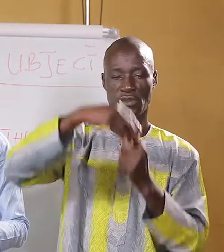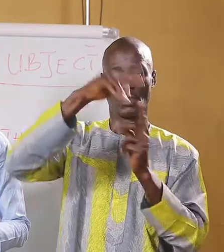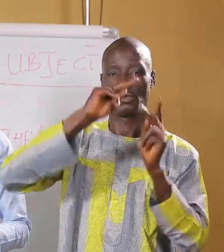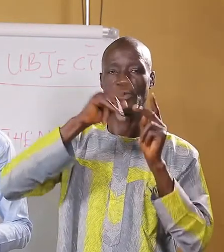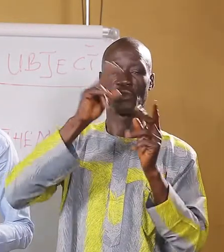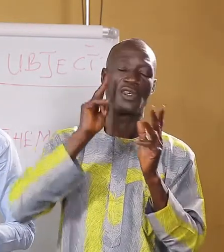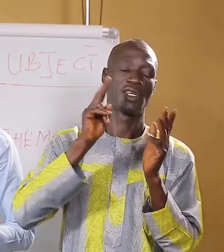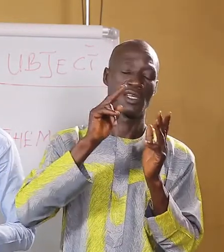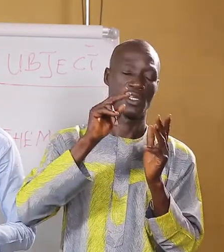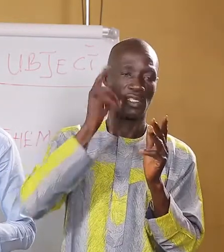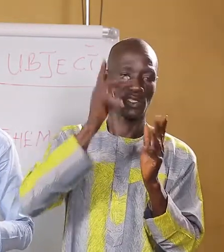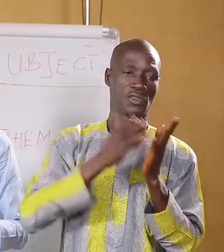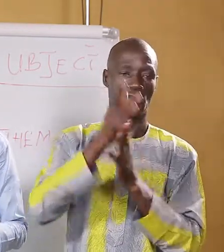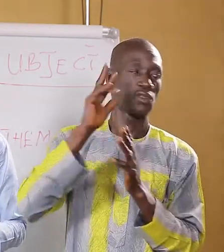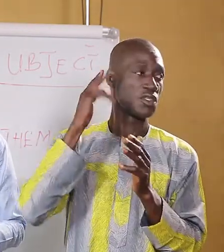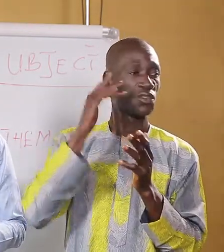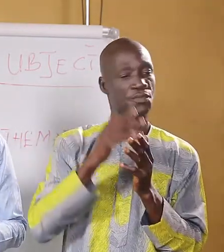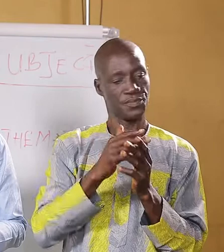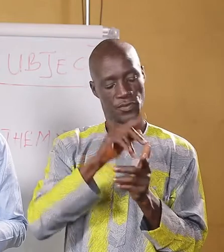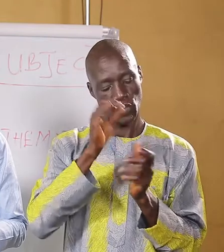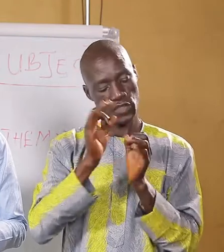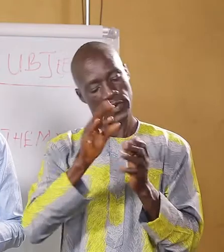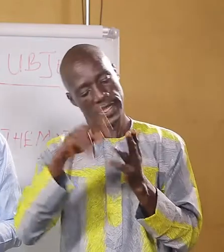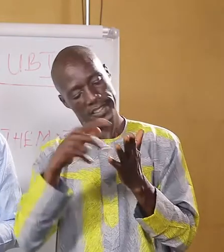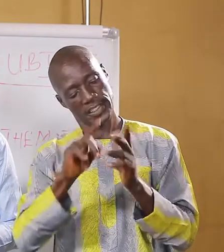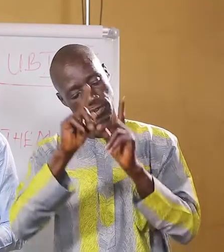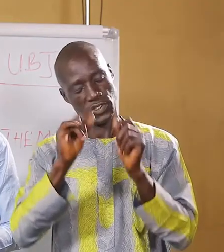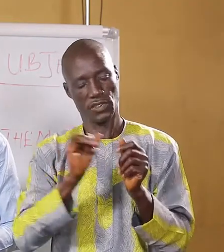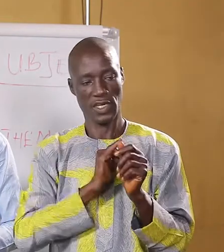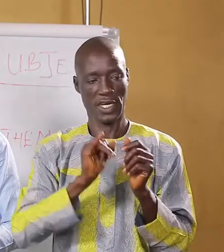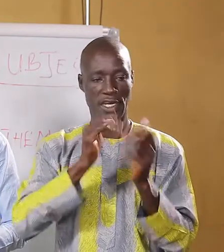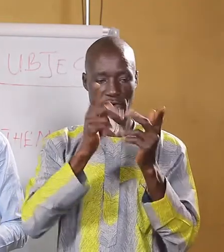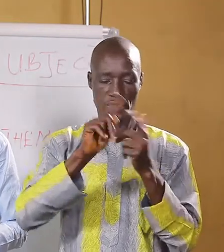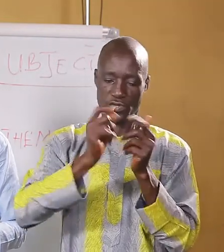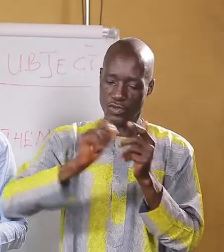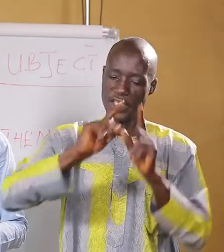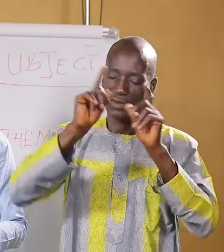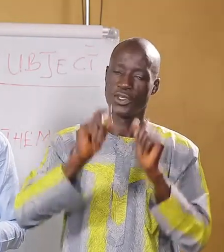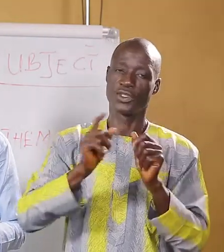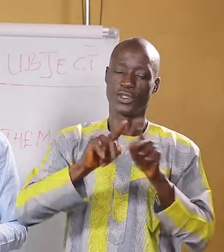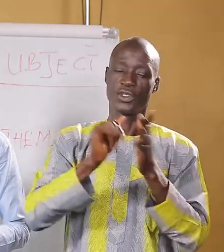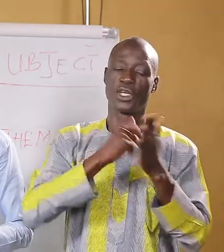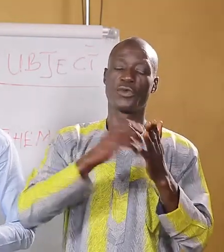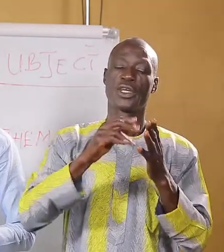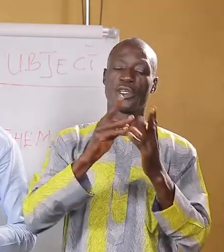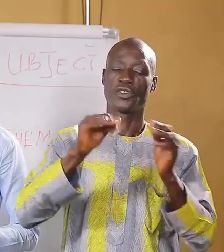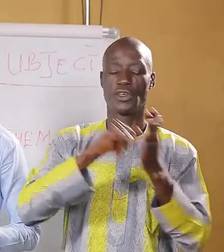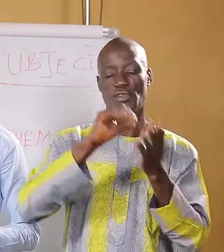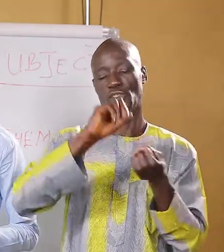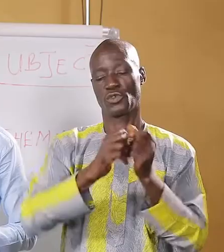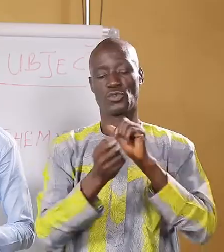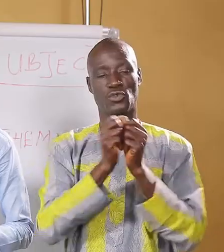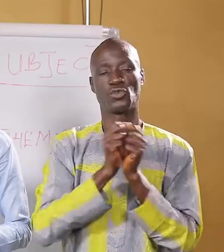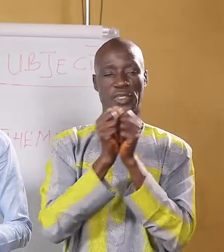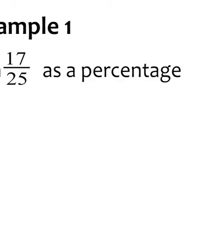the radio sets. As I read the questions, I expect you to write the question so that we can solve it